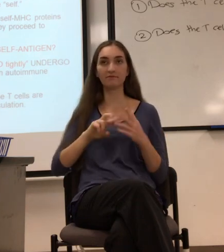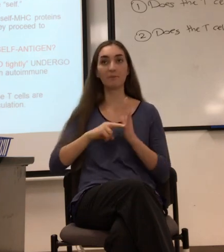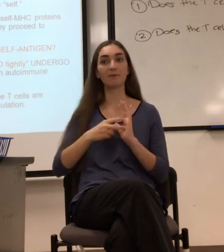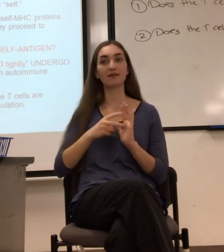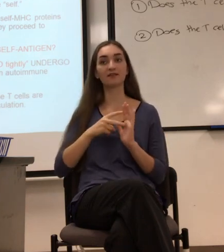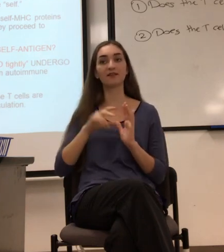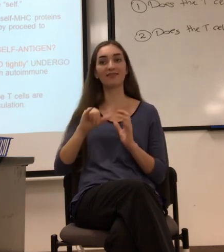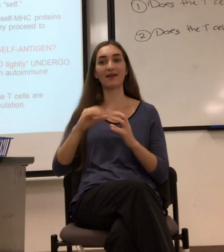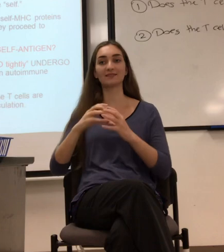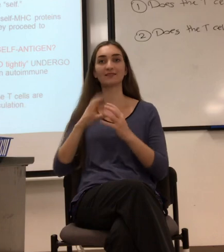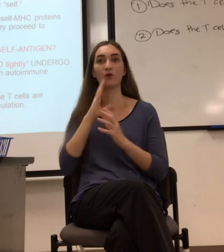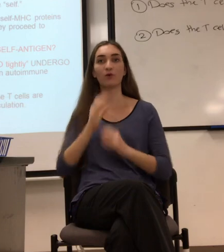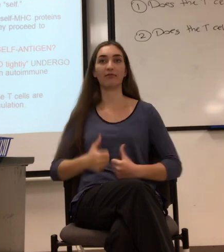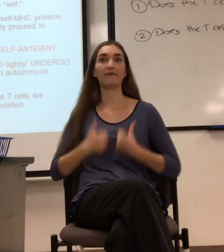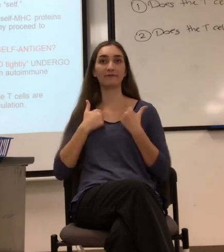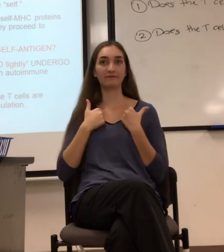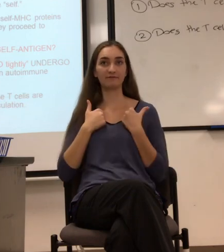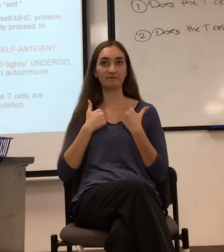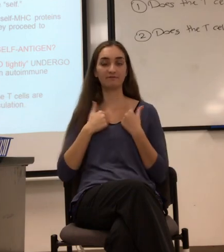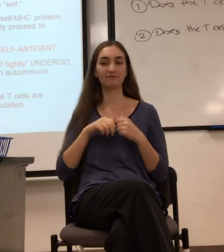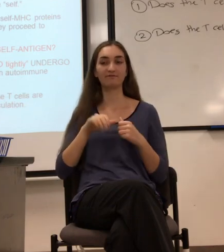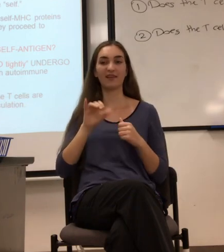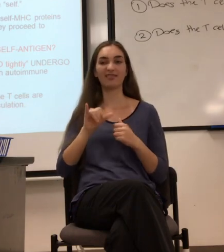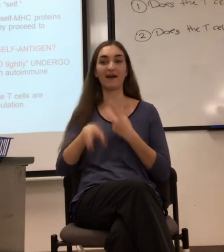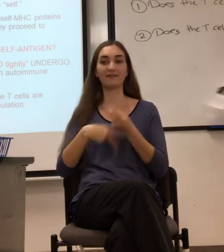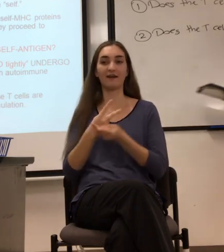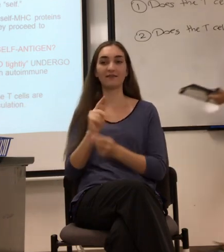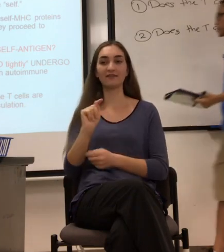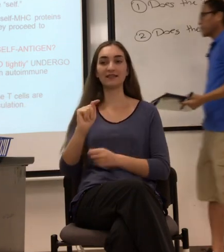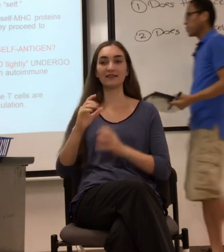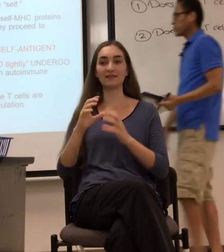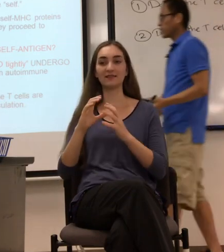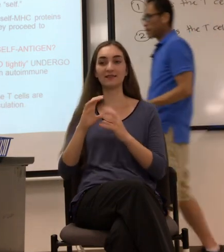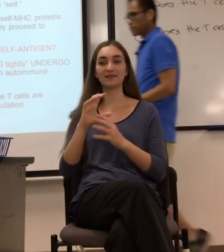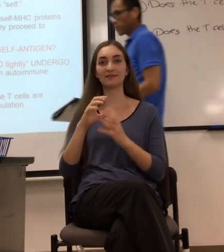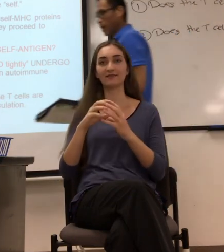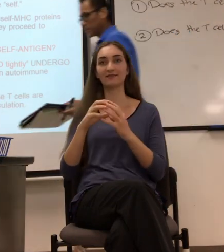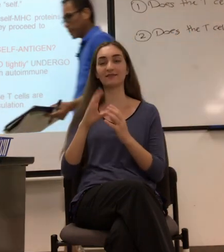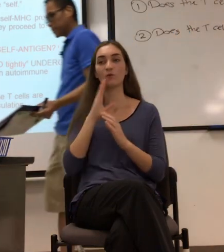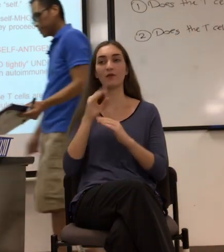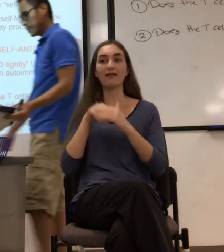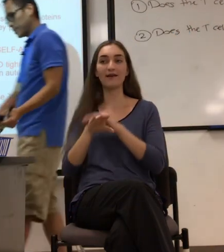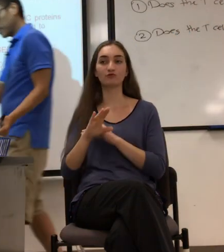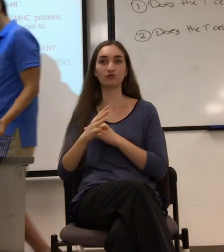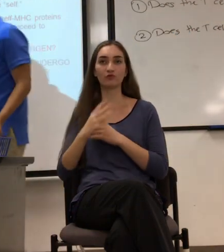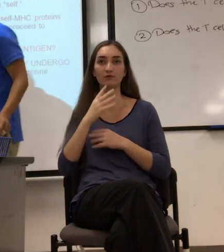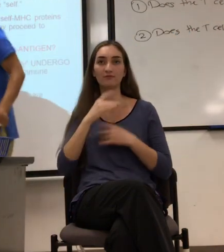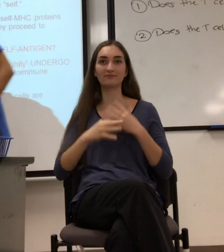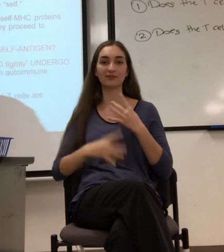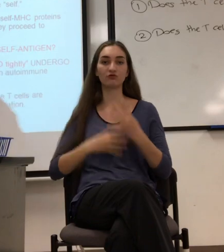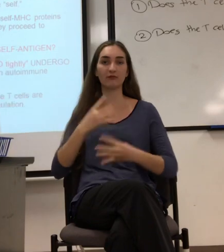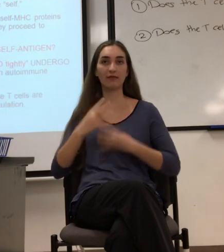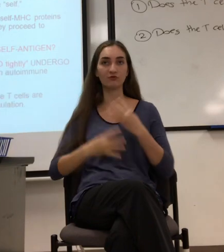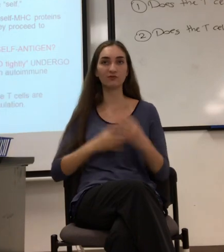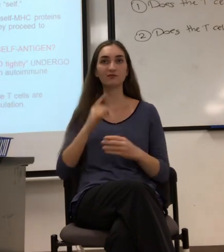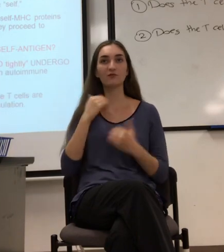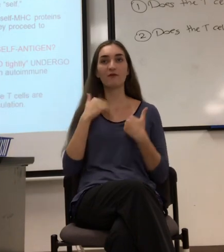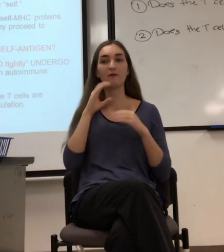And those are the ones that enter the circulation. There's a picture of this selection process.